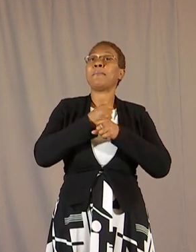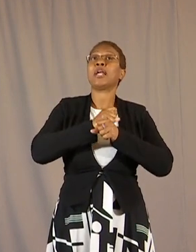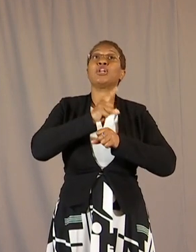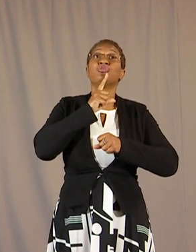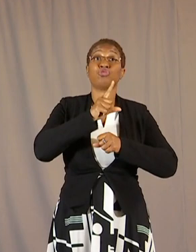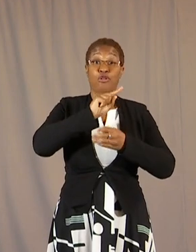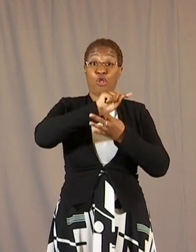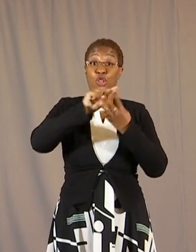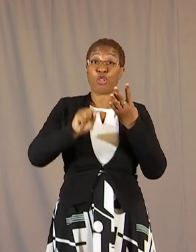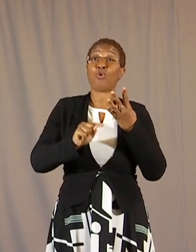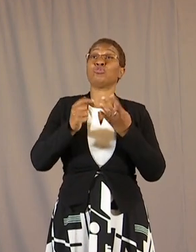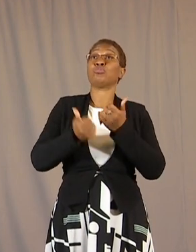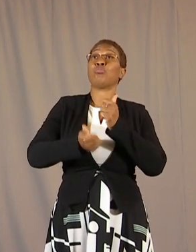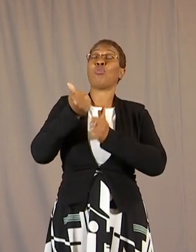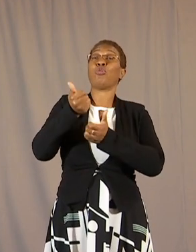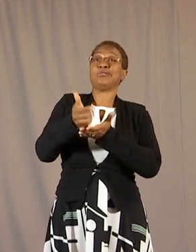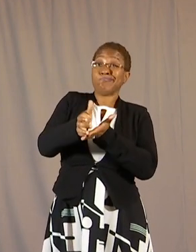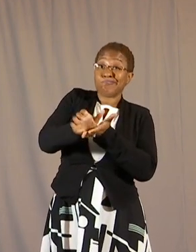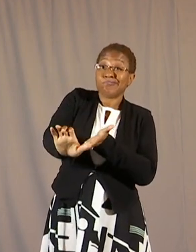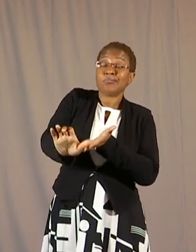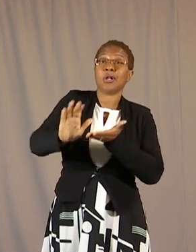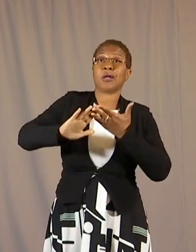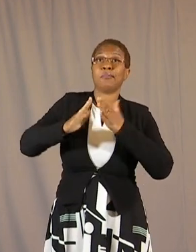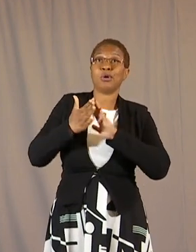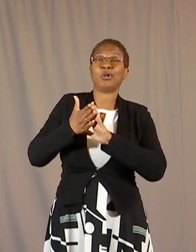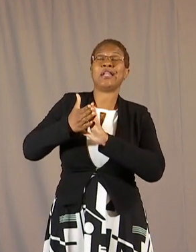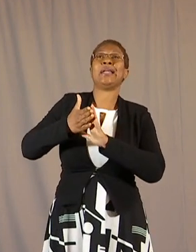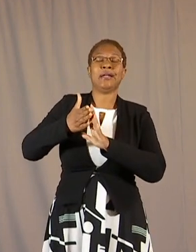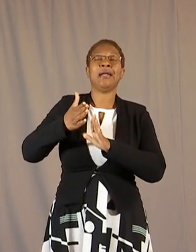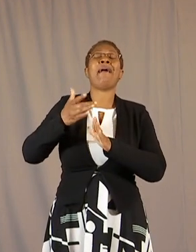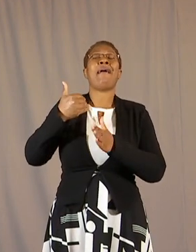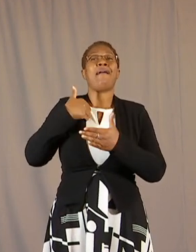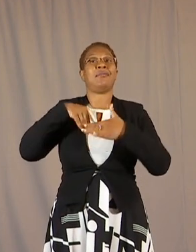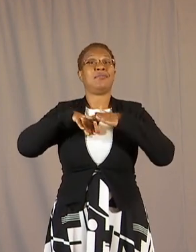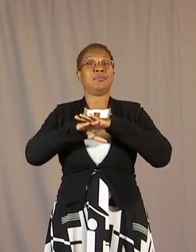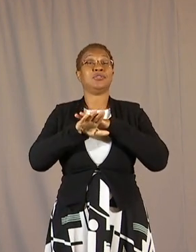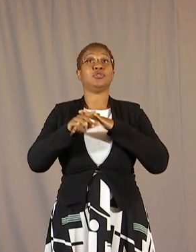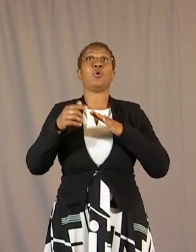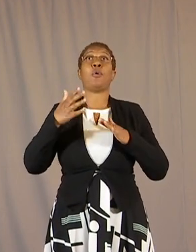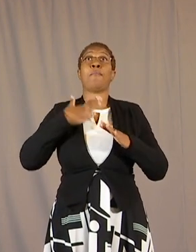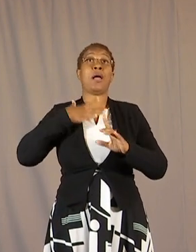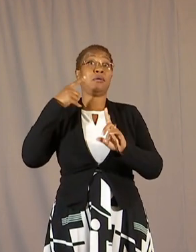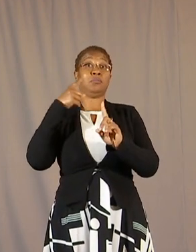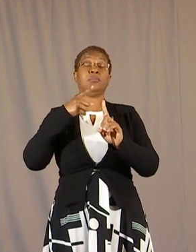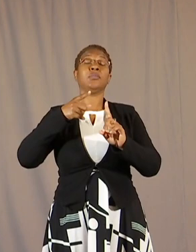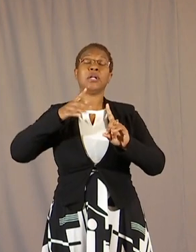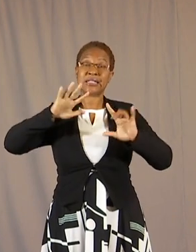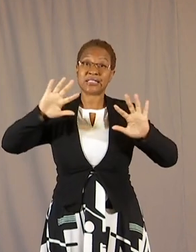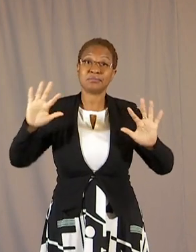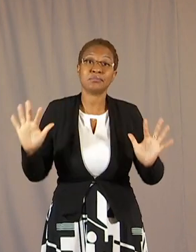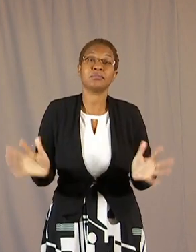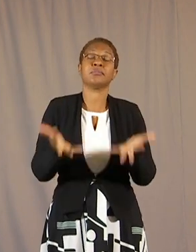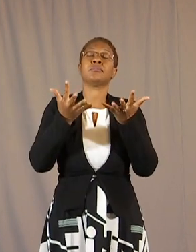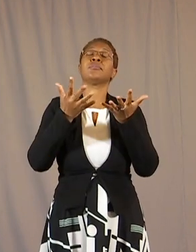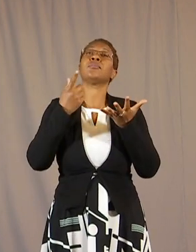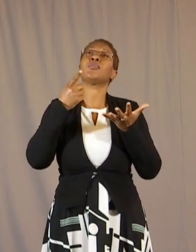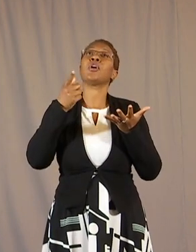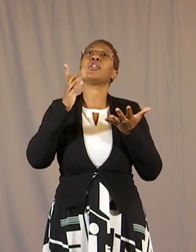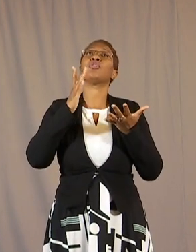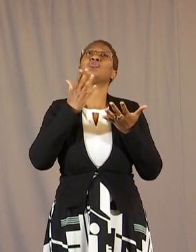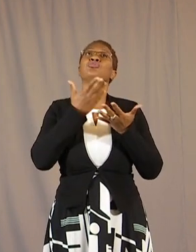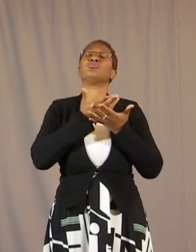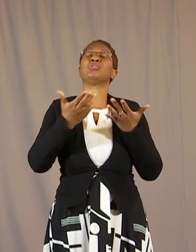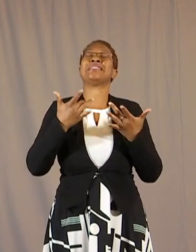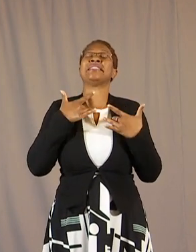outcomes. So my main point is pushing for those scarce resources, making